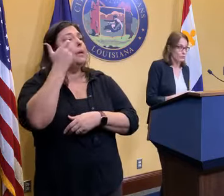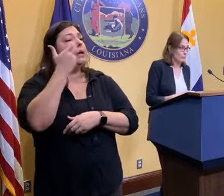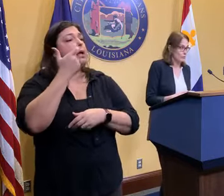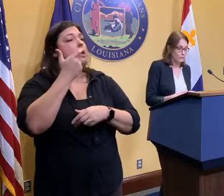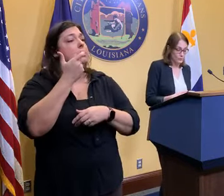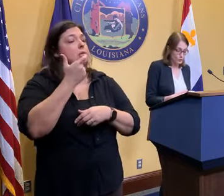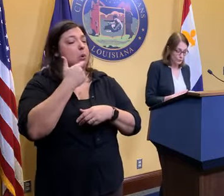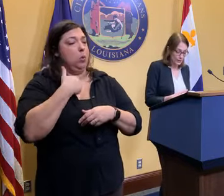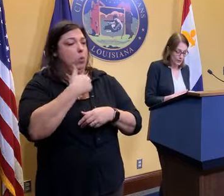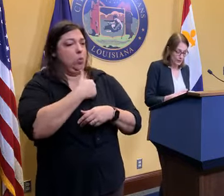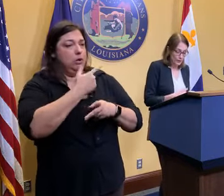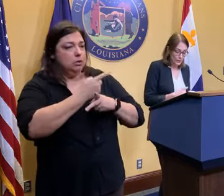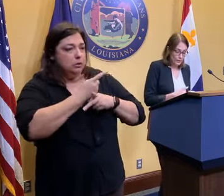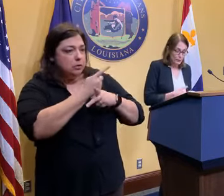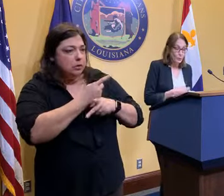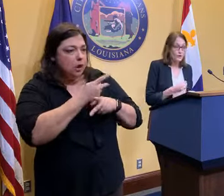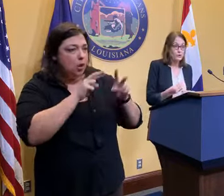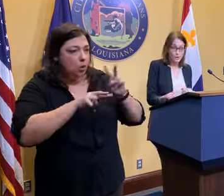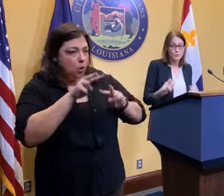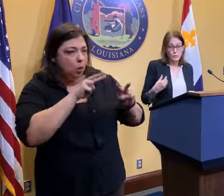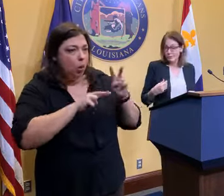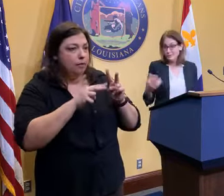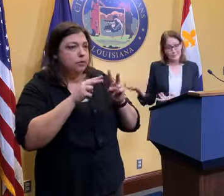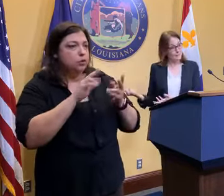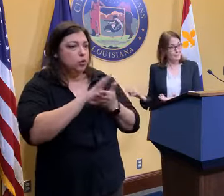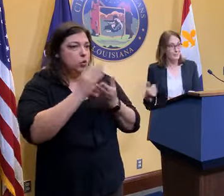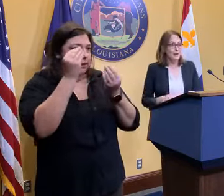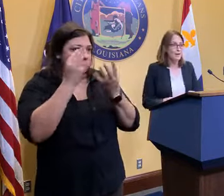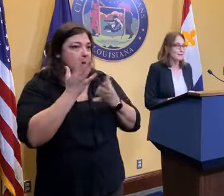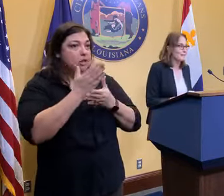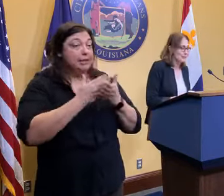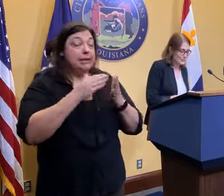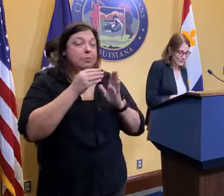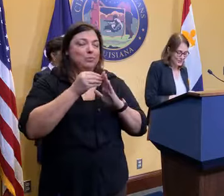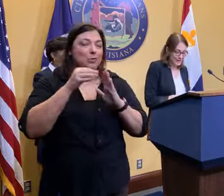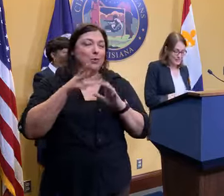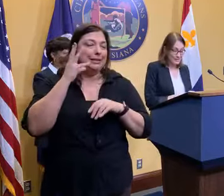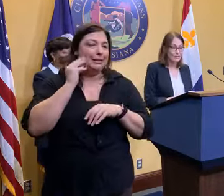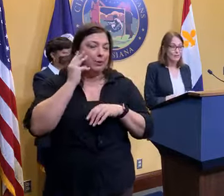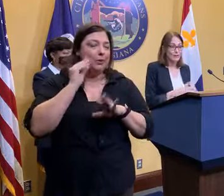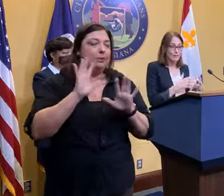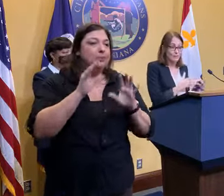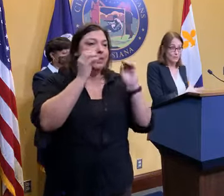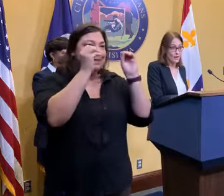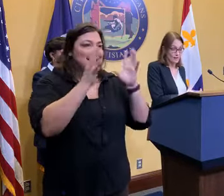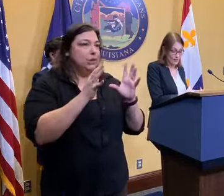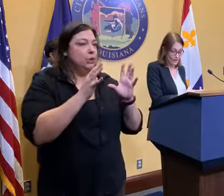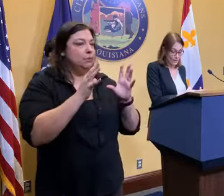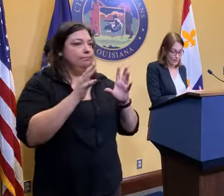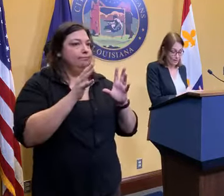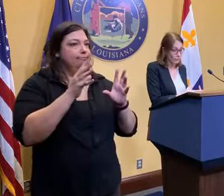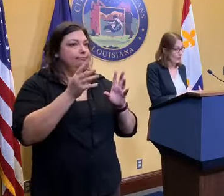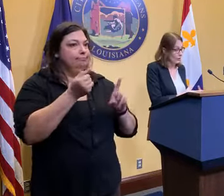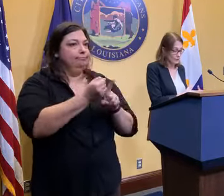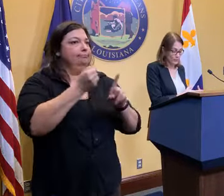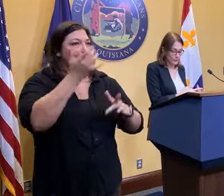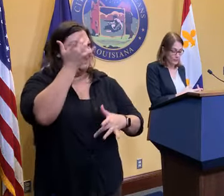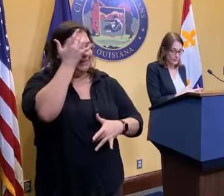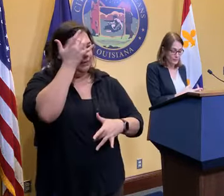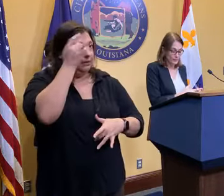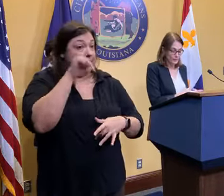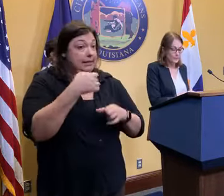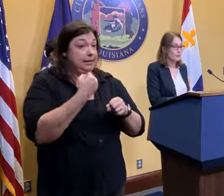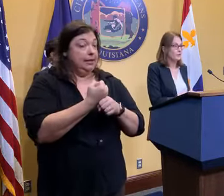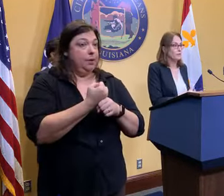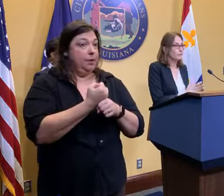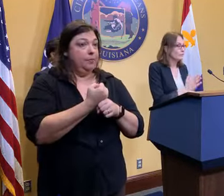careful review of the school data, while some students, as the mayor has experience with, and teachers have contracted the virus so far this school